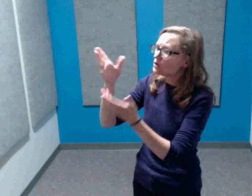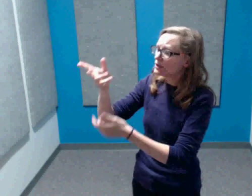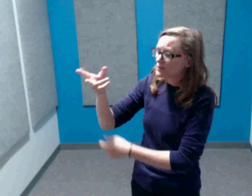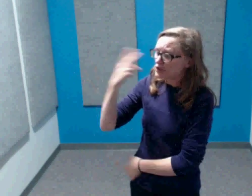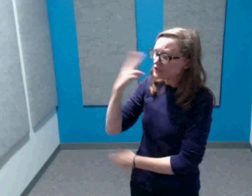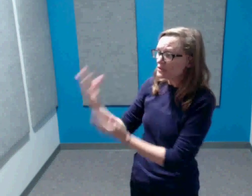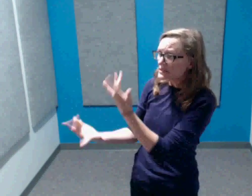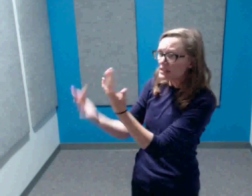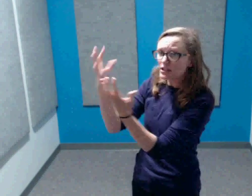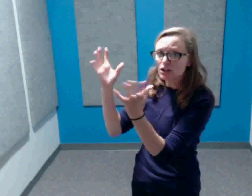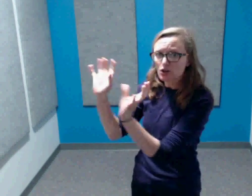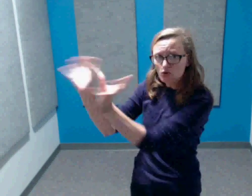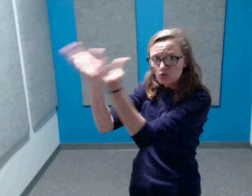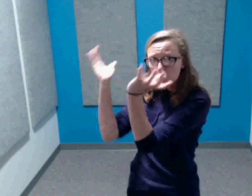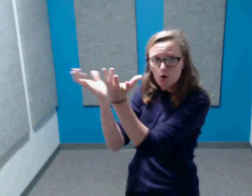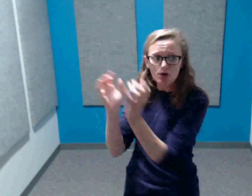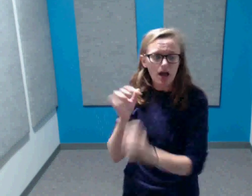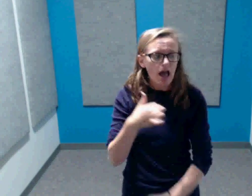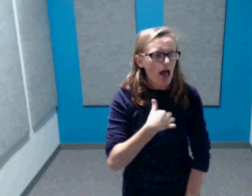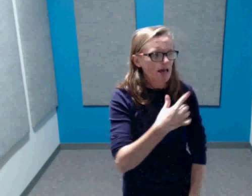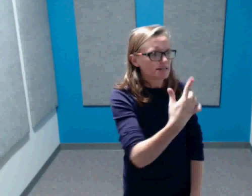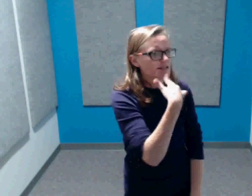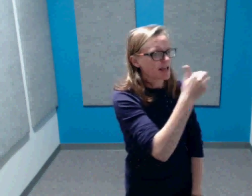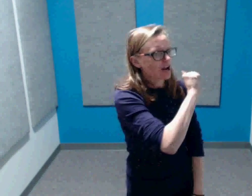said, all right.